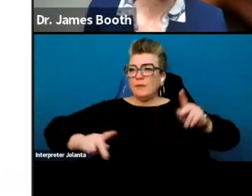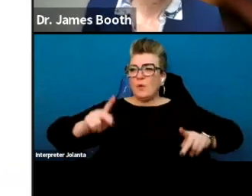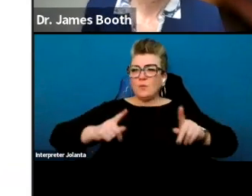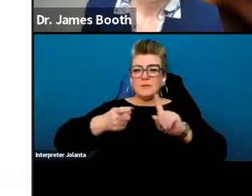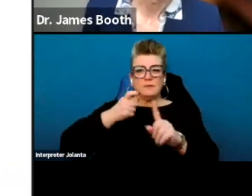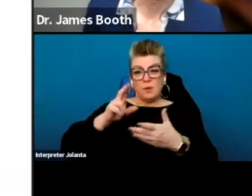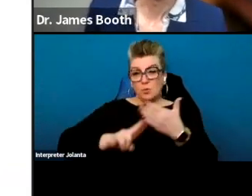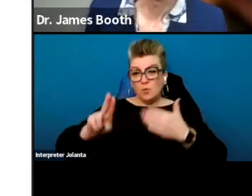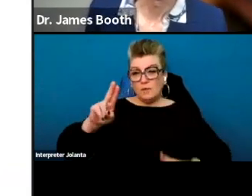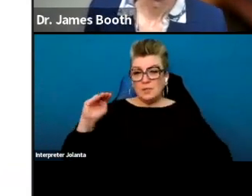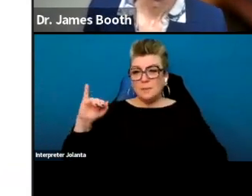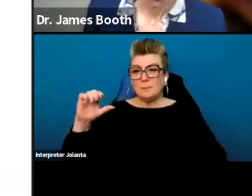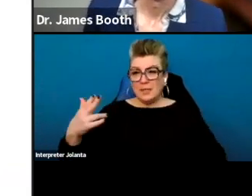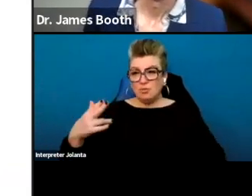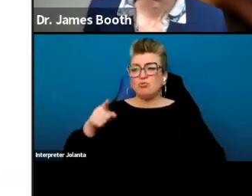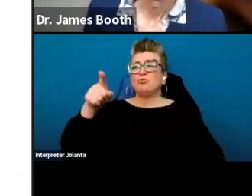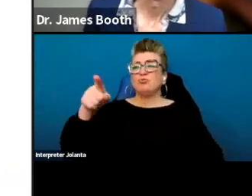University of Michigan, Yulia Kovelman.